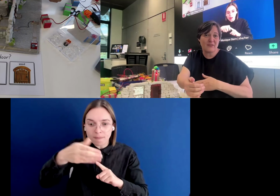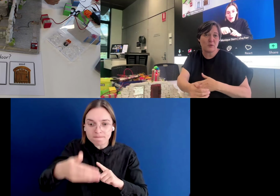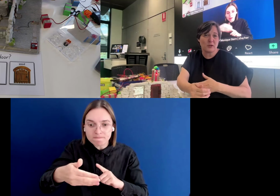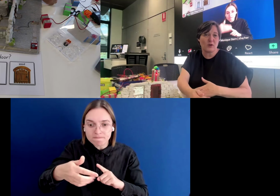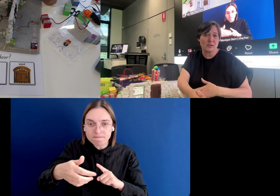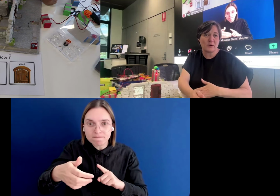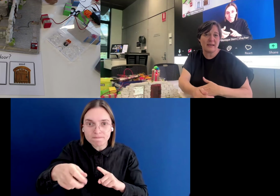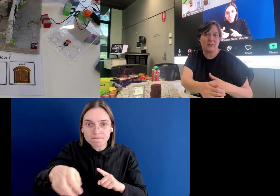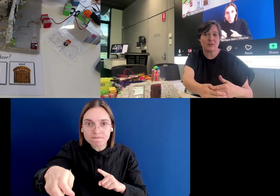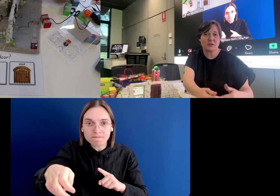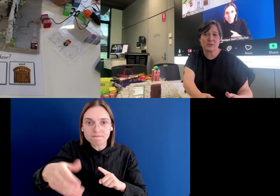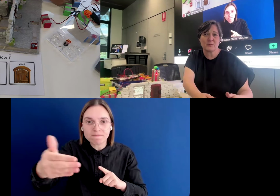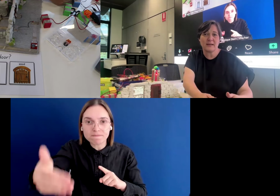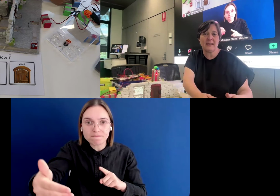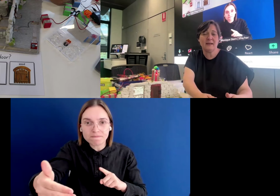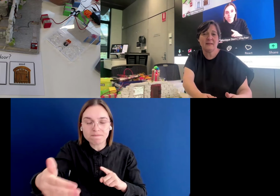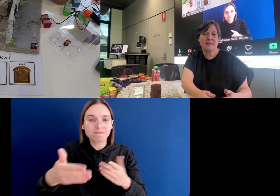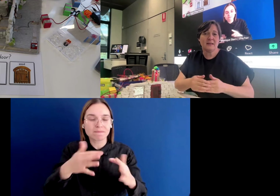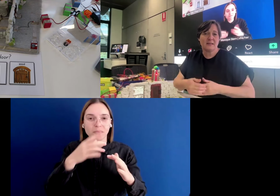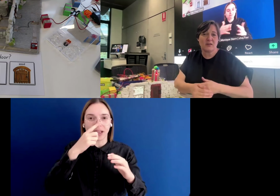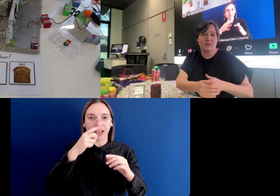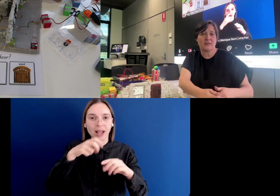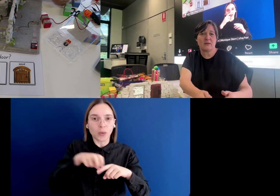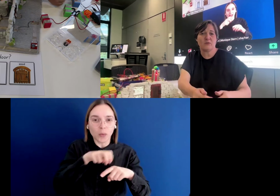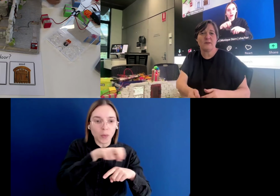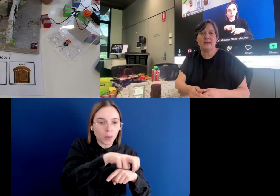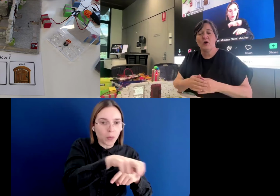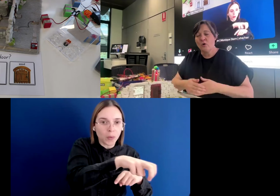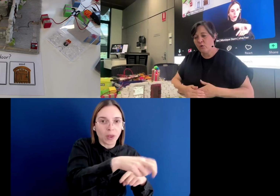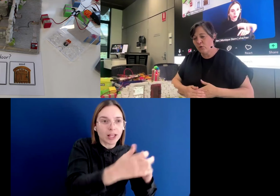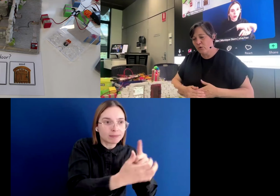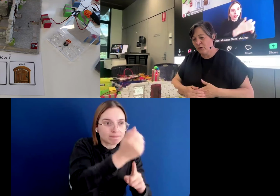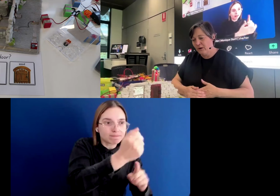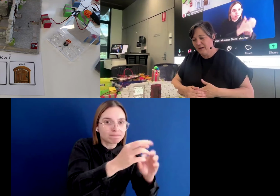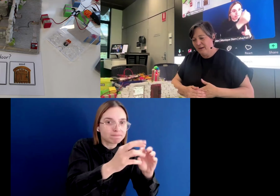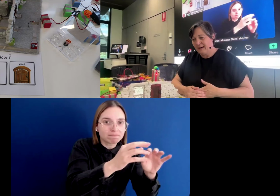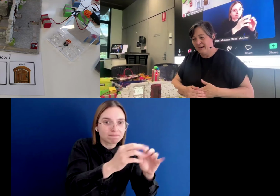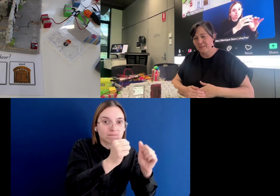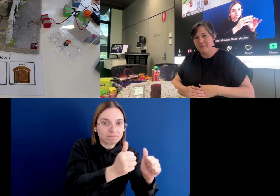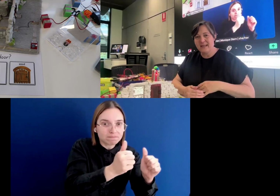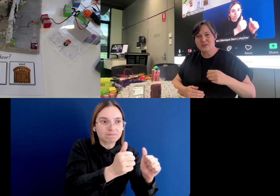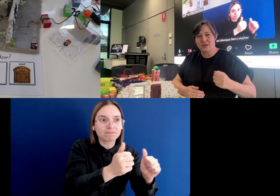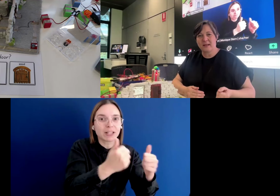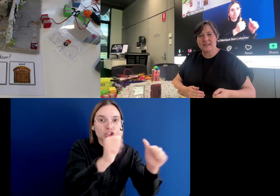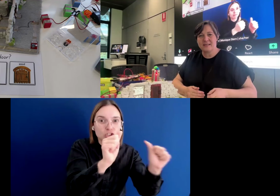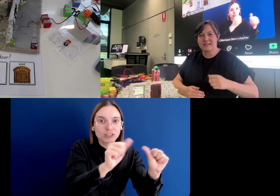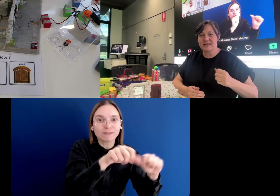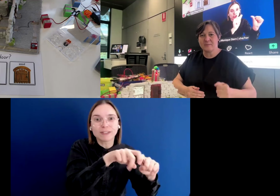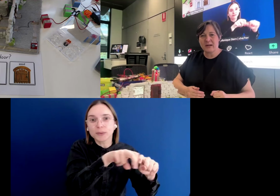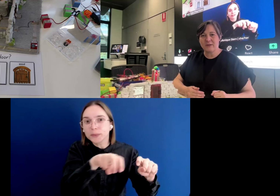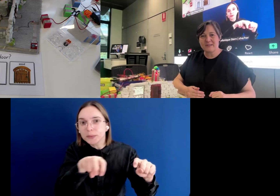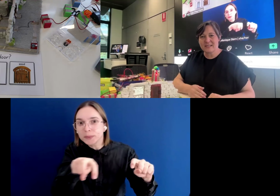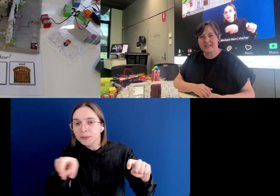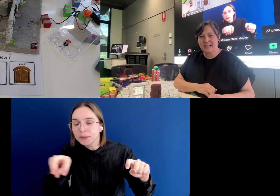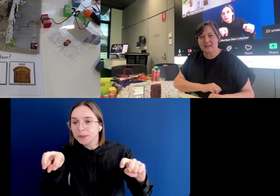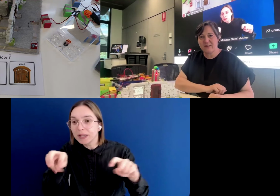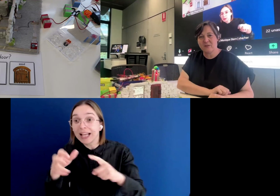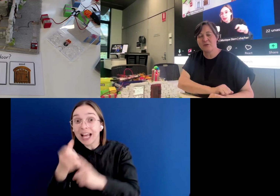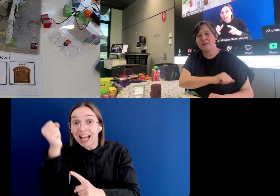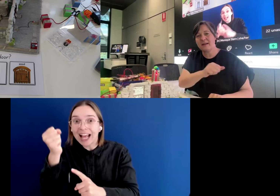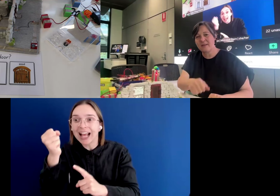out you have to put the longest one here and the shortest one here so that they all fit, or in certain places, it doesn't matter if